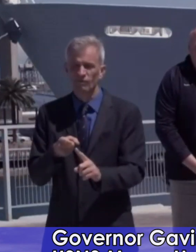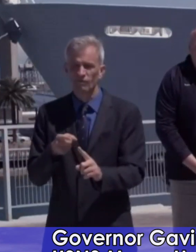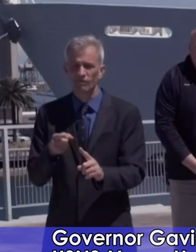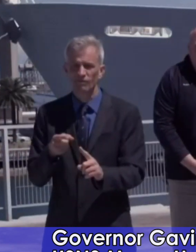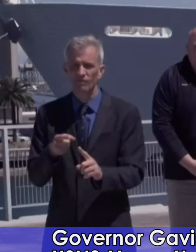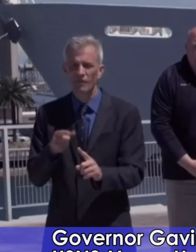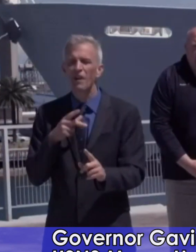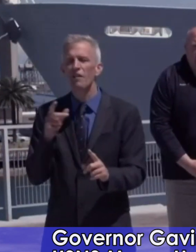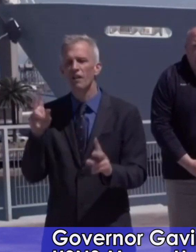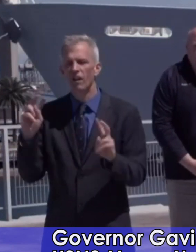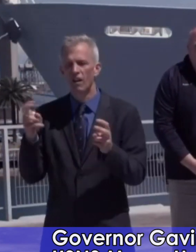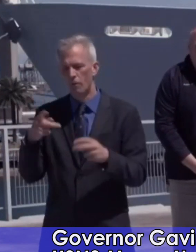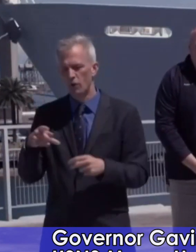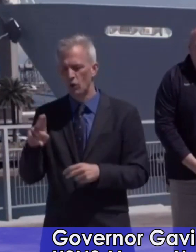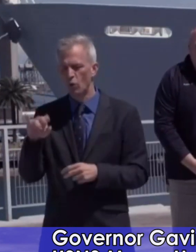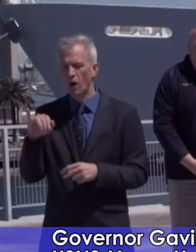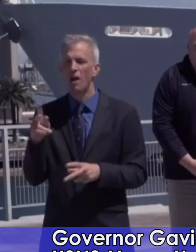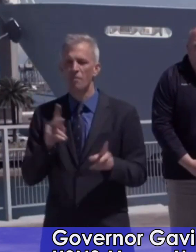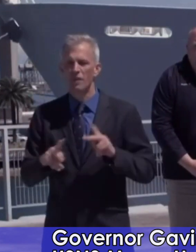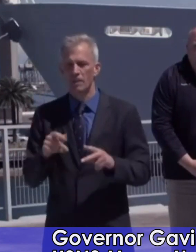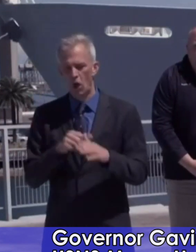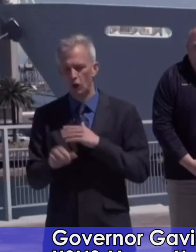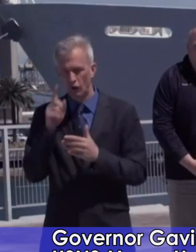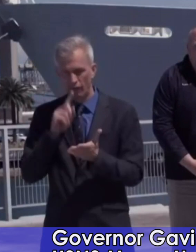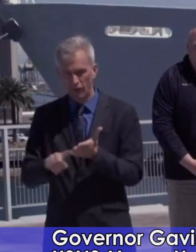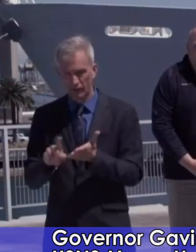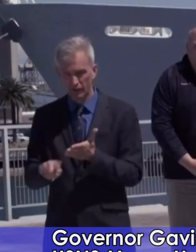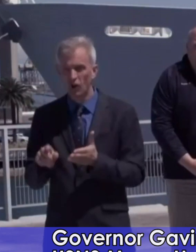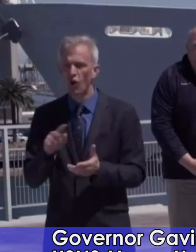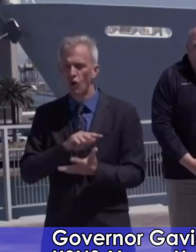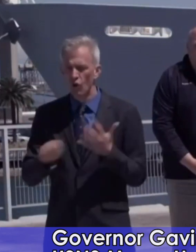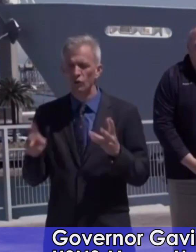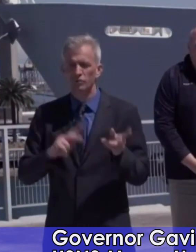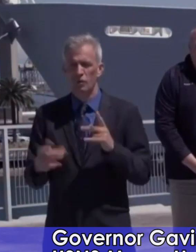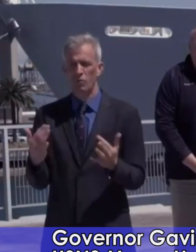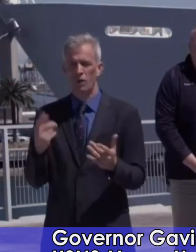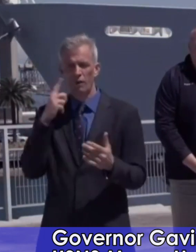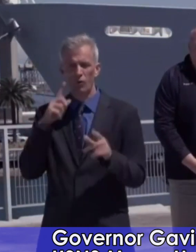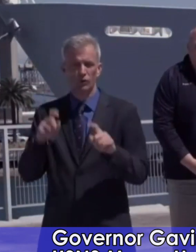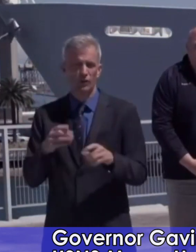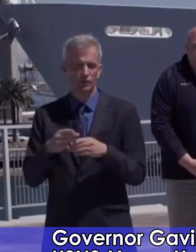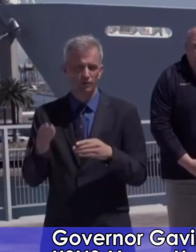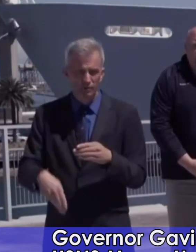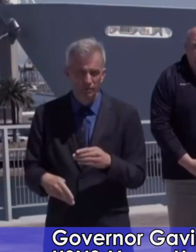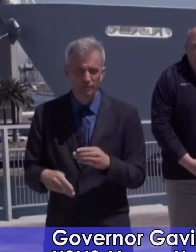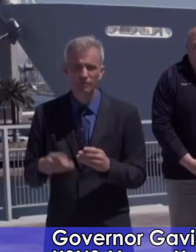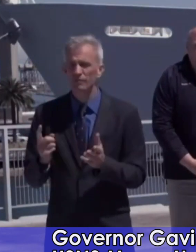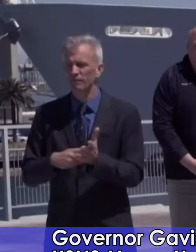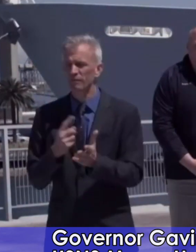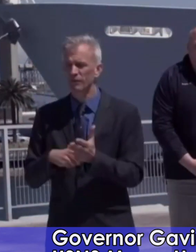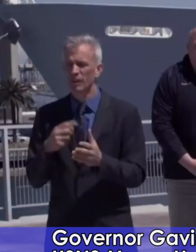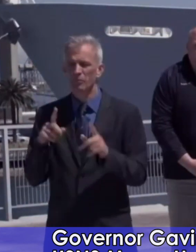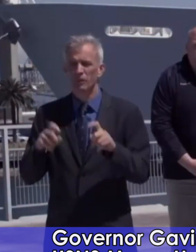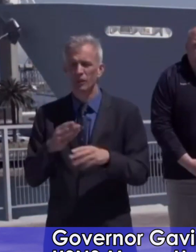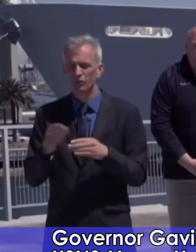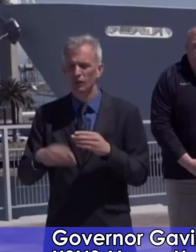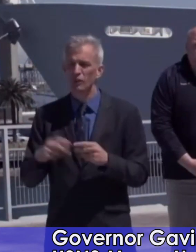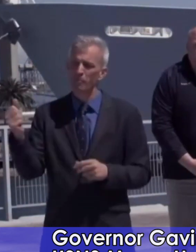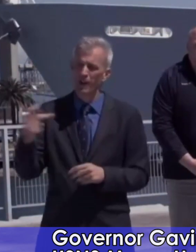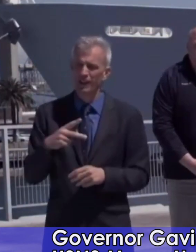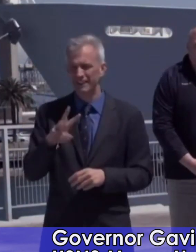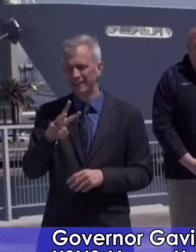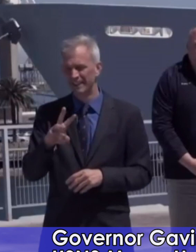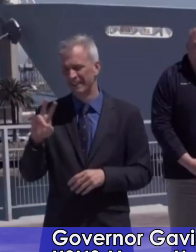under investigation. Those PUIs are waiting for test results, and in some cases, these test results are coming back 6,